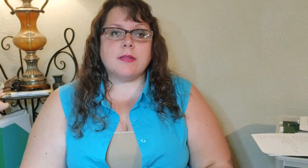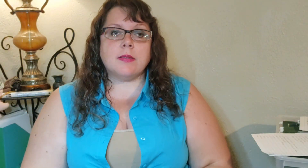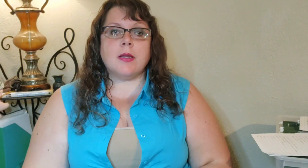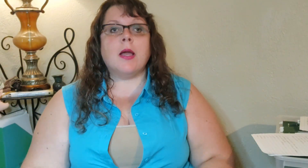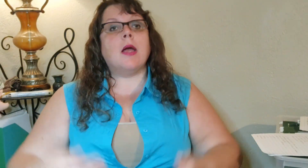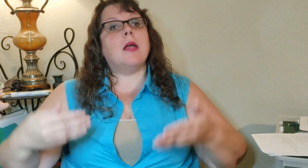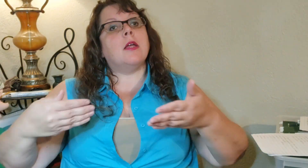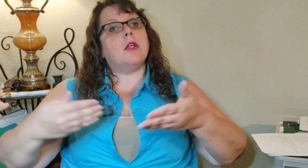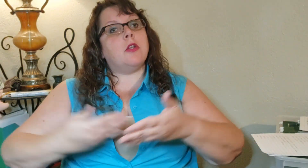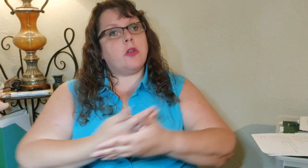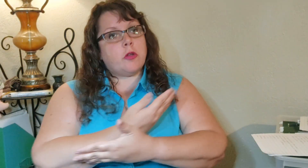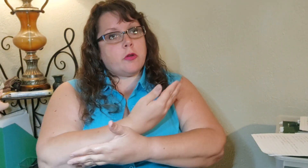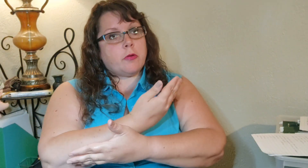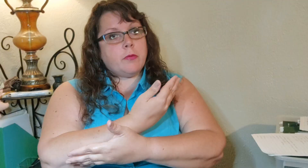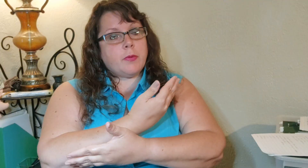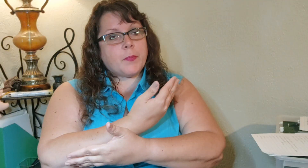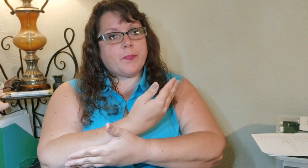just new